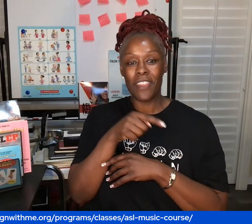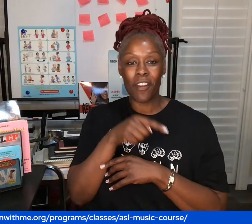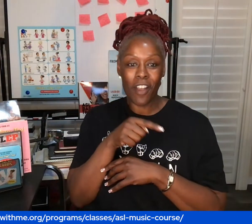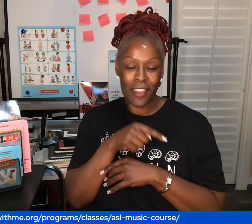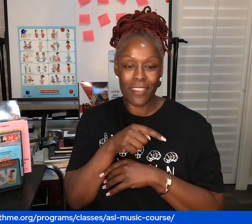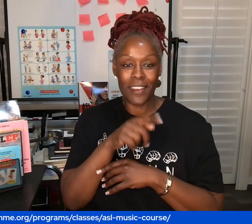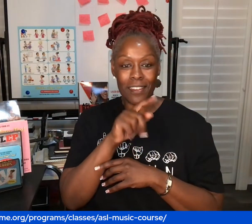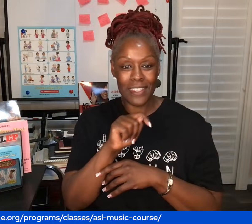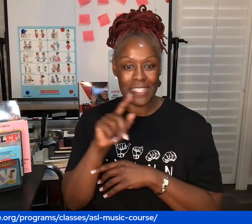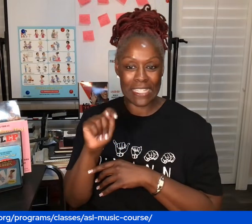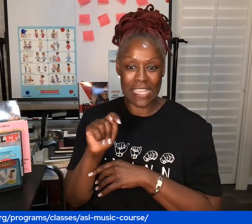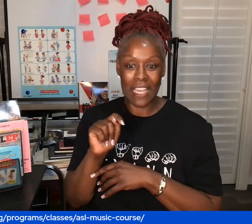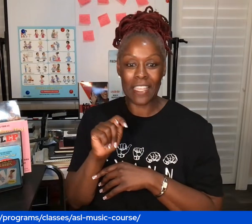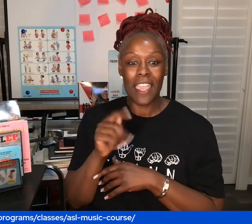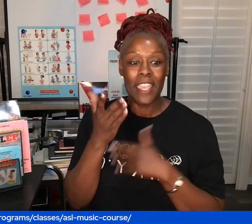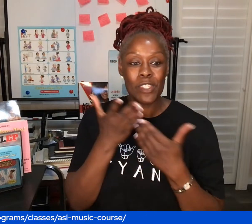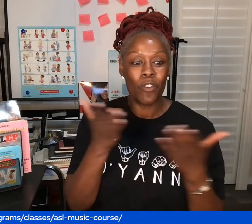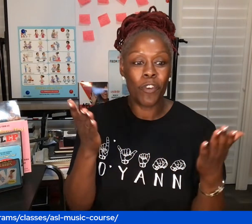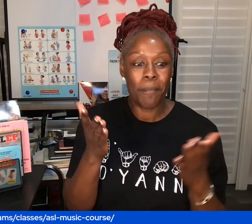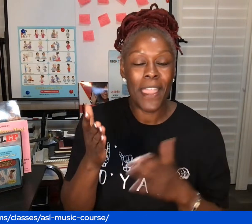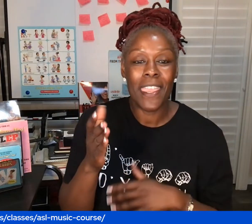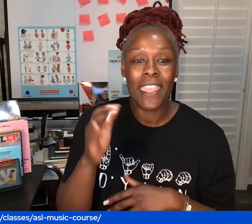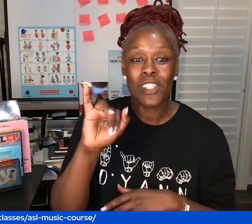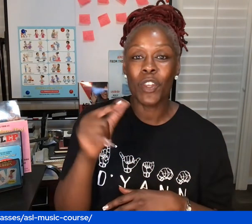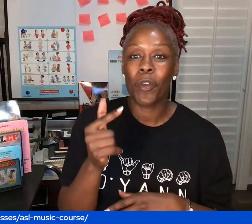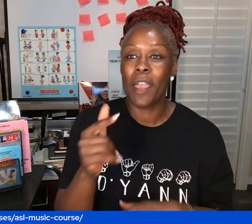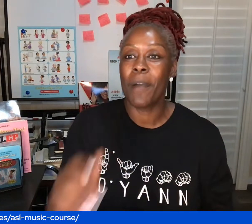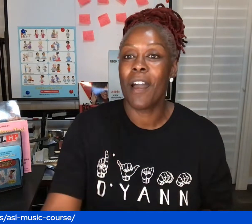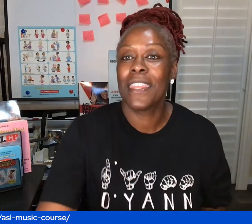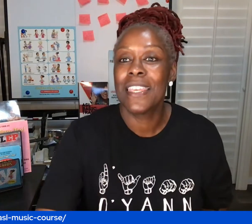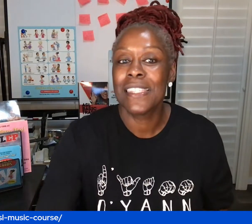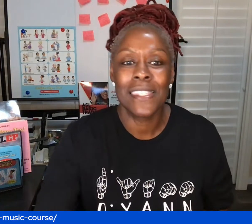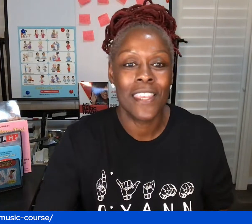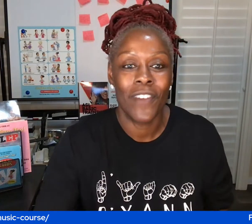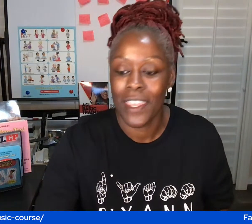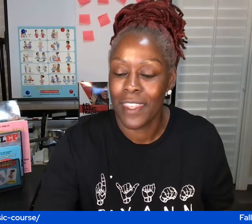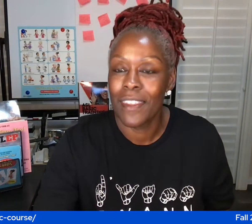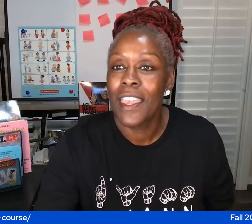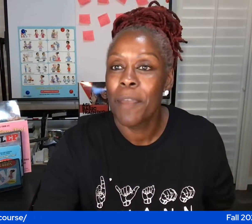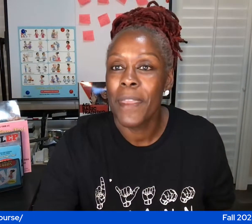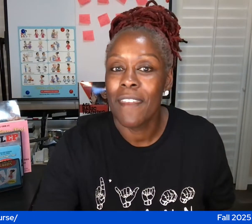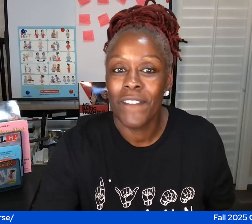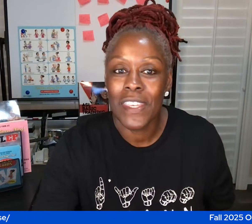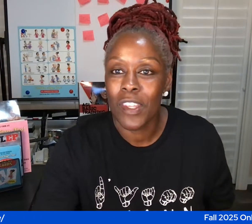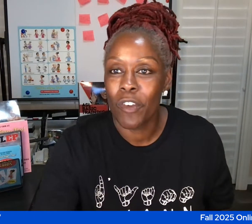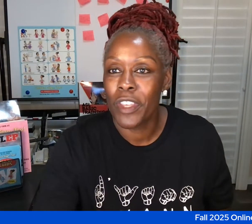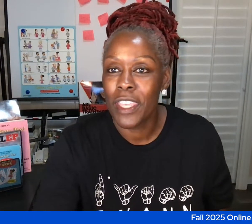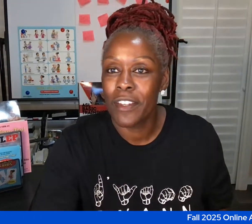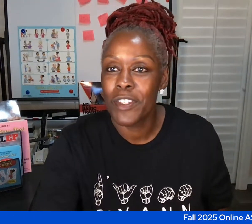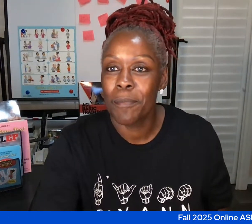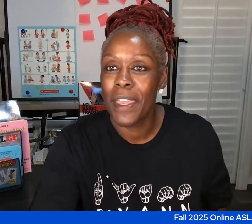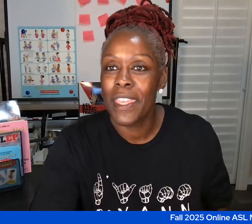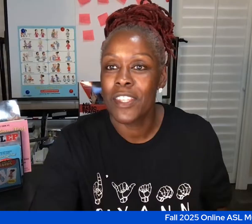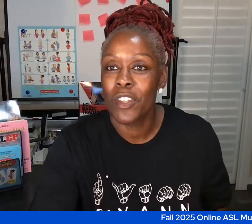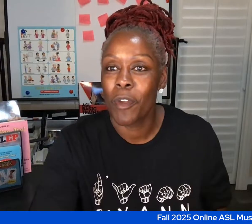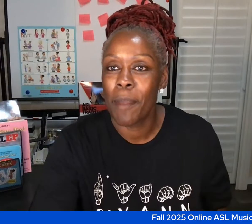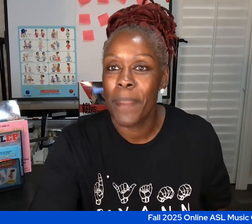there on the TikTok. And so for my Instagram audience, let's see if I could pay a visit over here to my Instagram